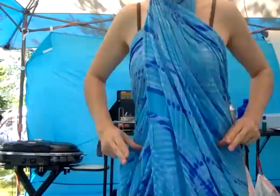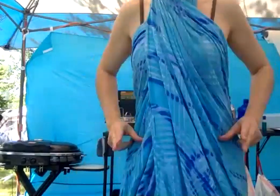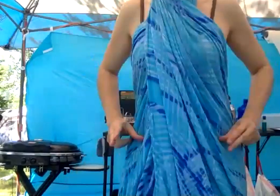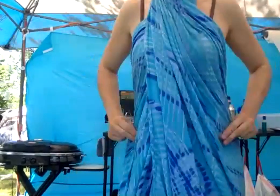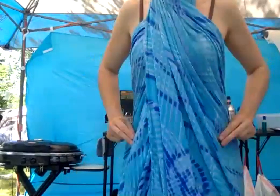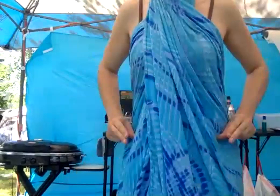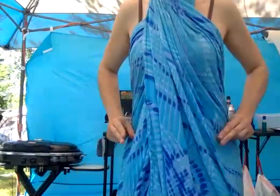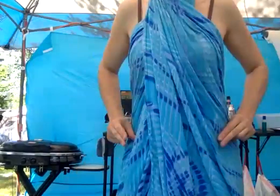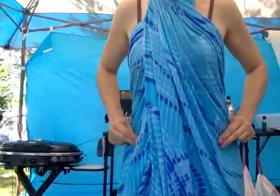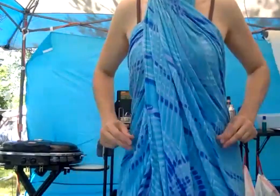change our diaper,